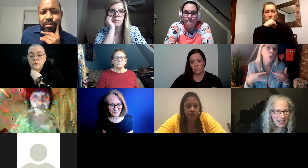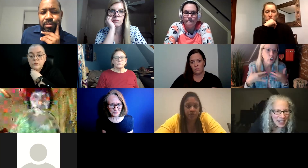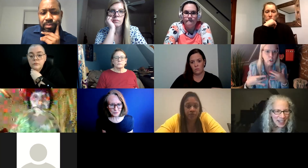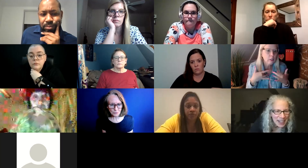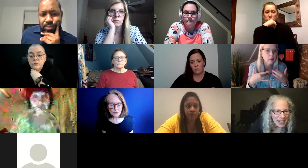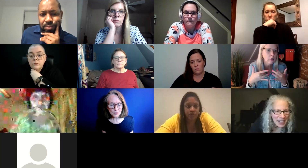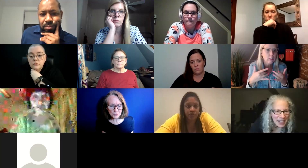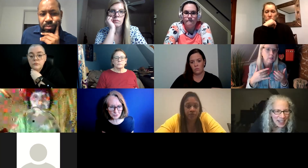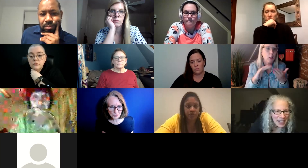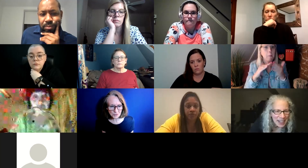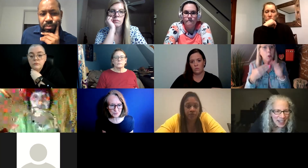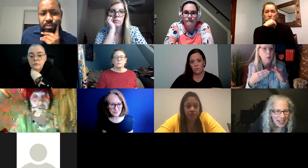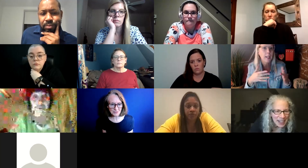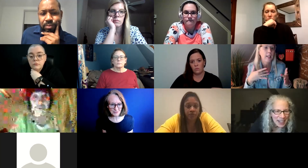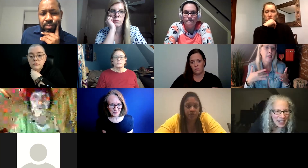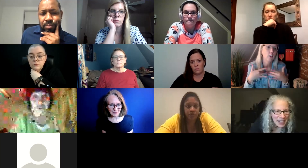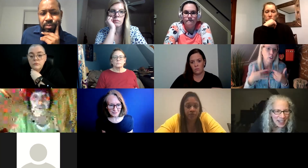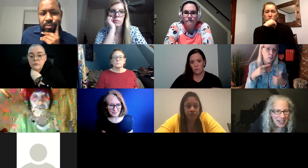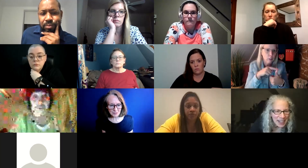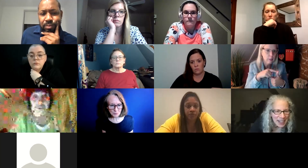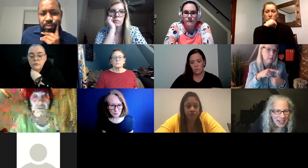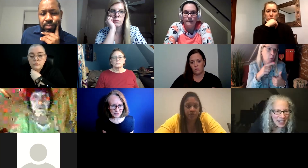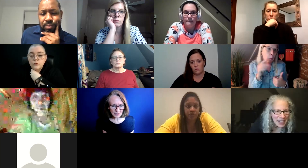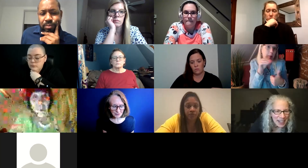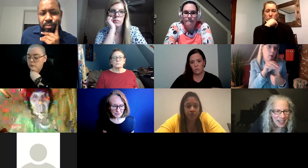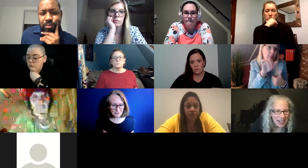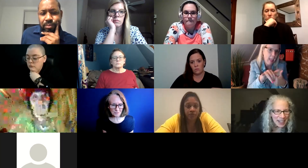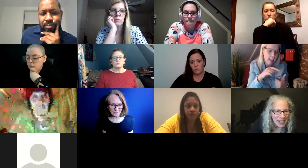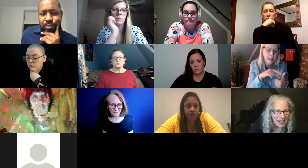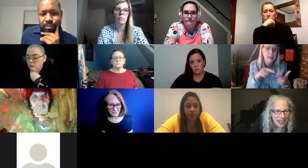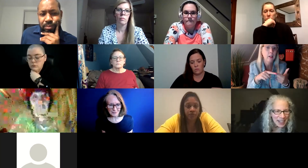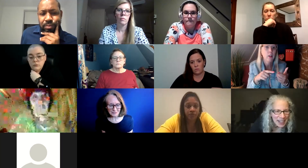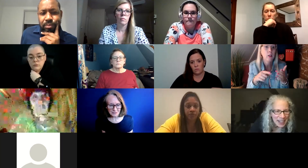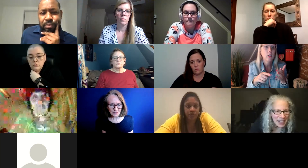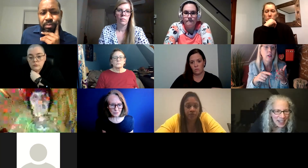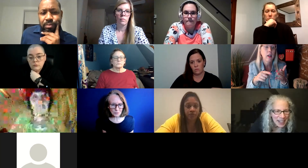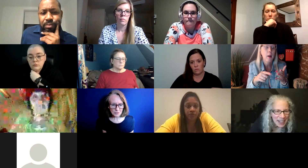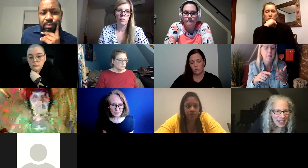or reviewing the concerns that the community has. So that would be an item.